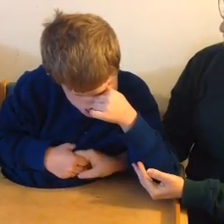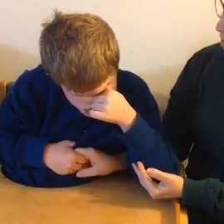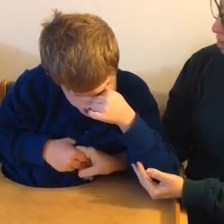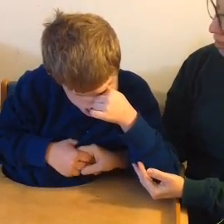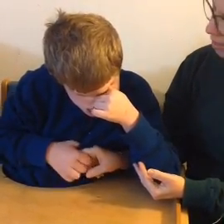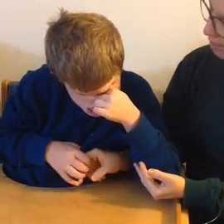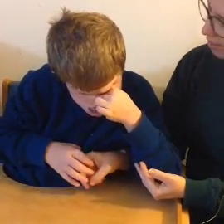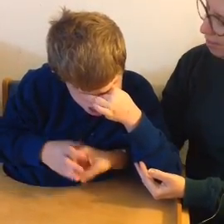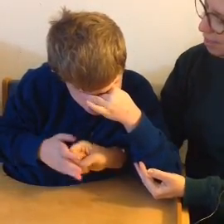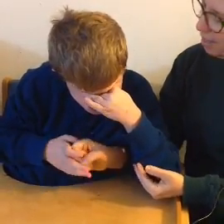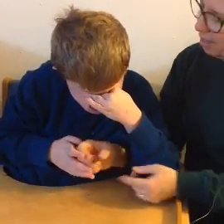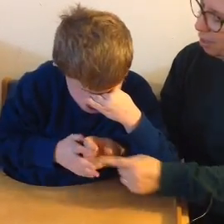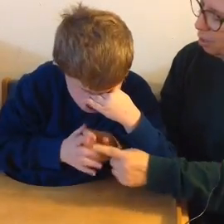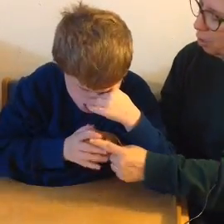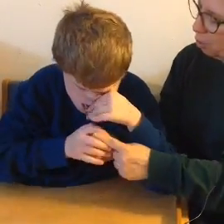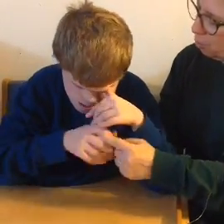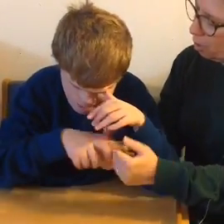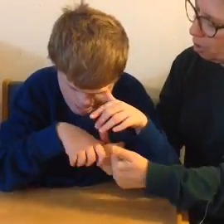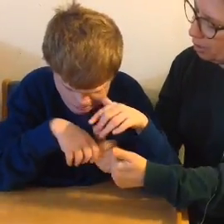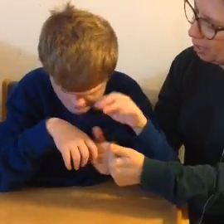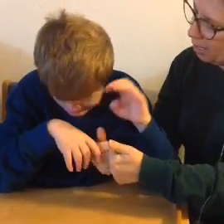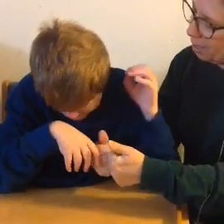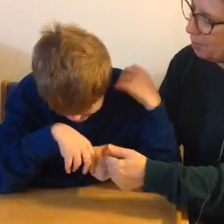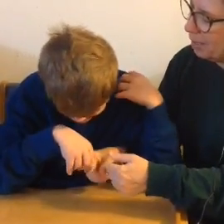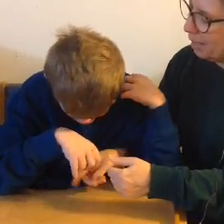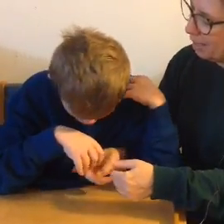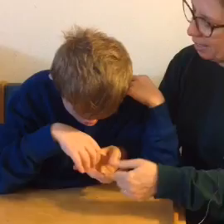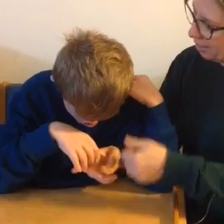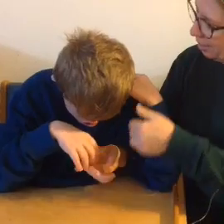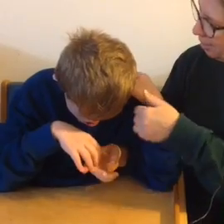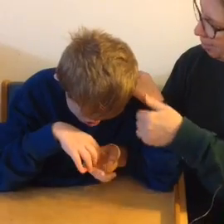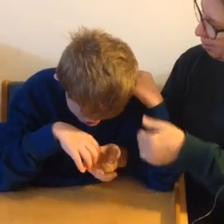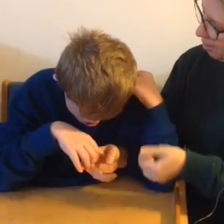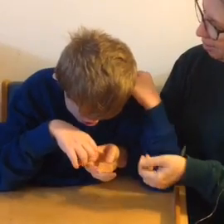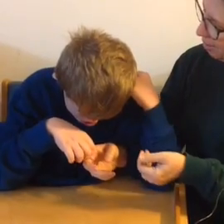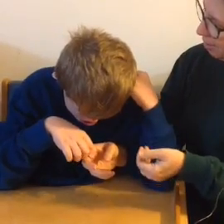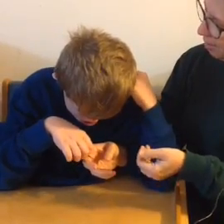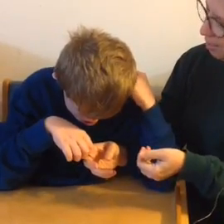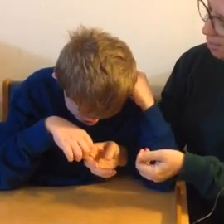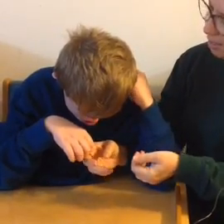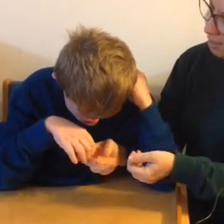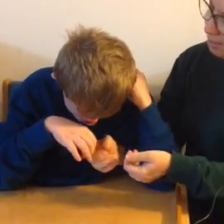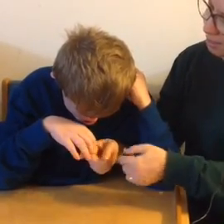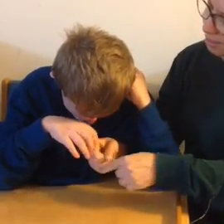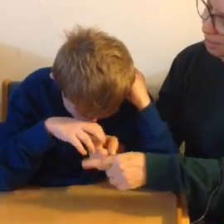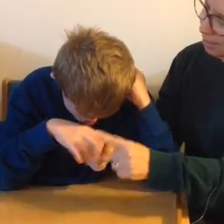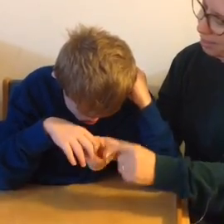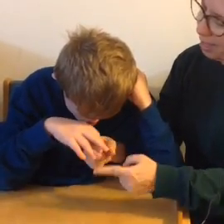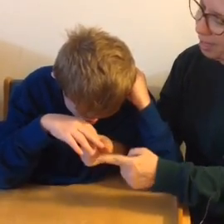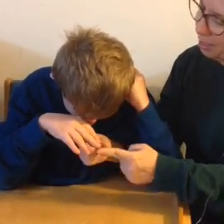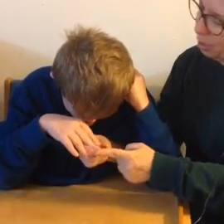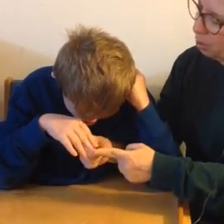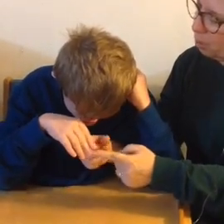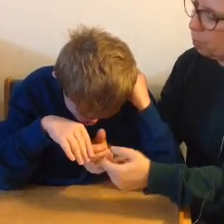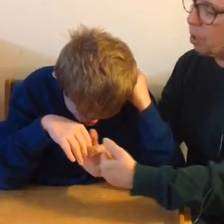Yeah? Yeah? Word game. Yes. Yes. sign,